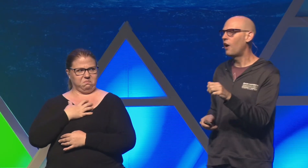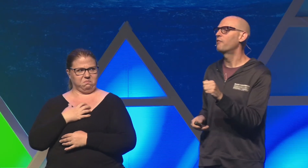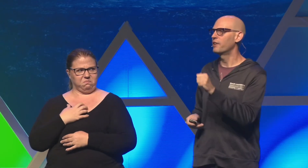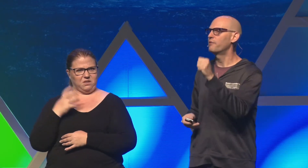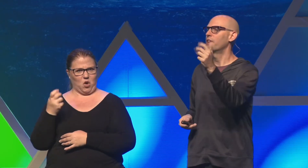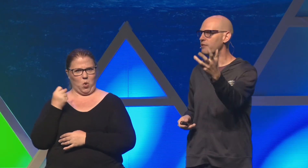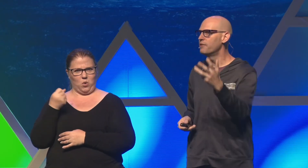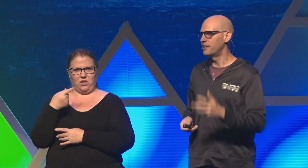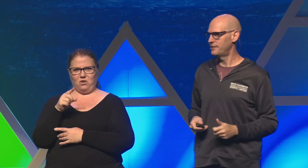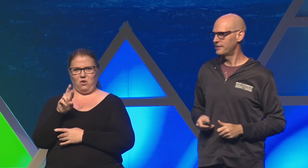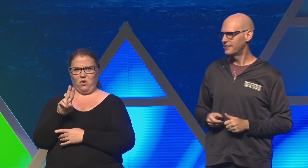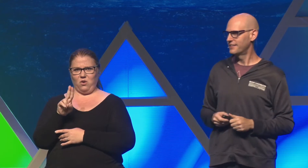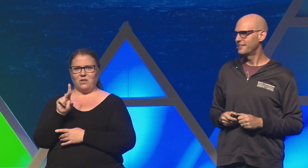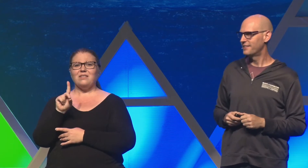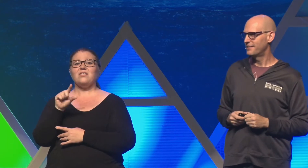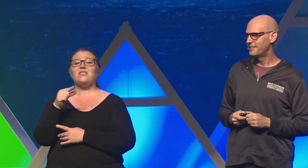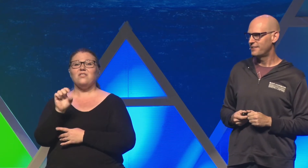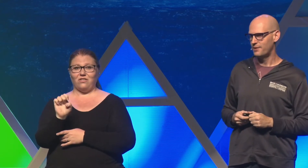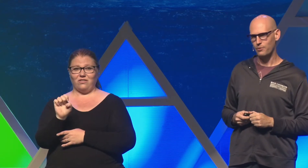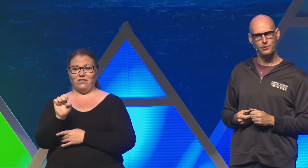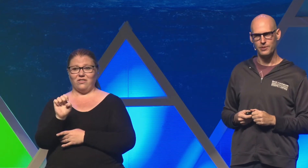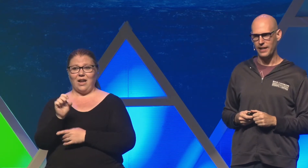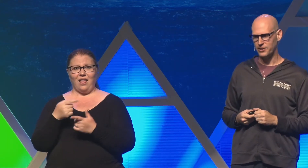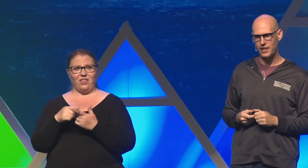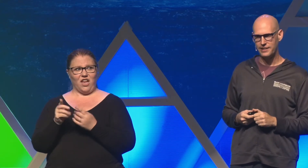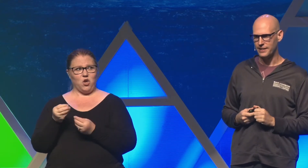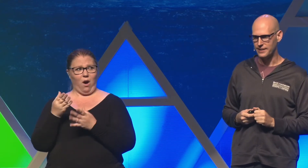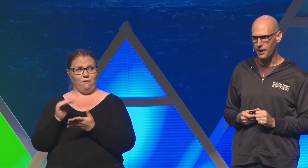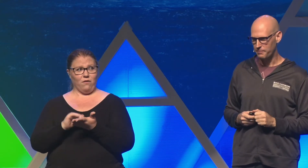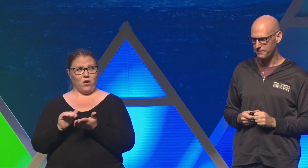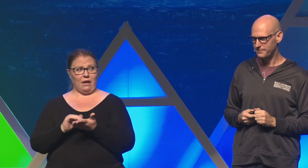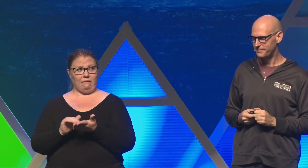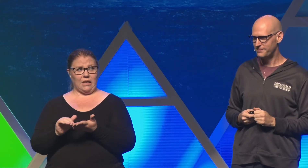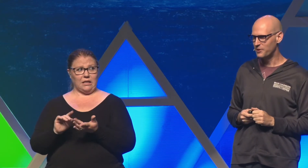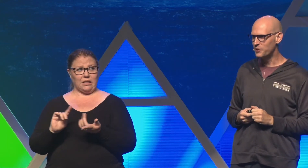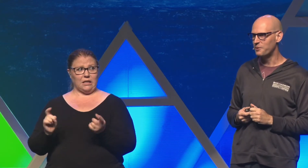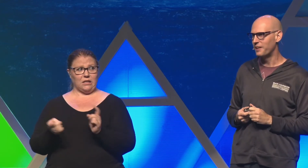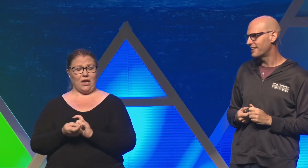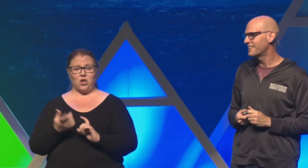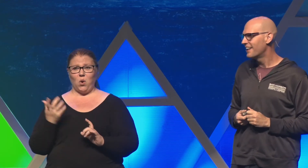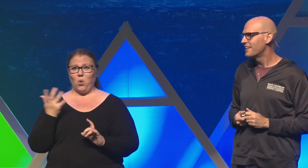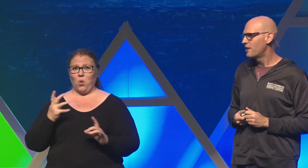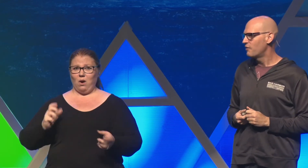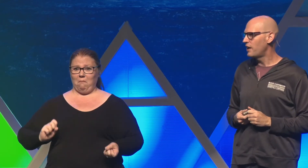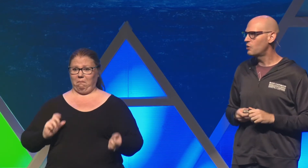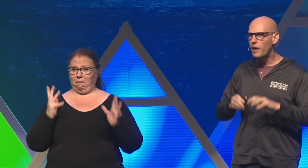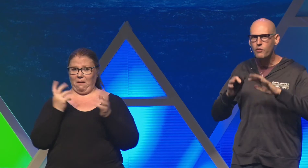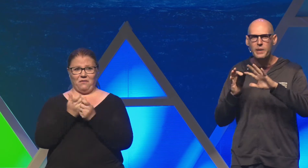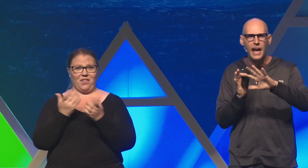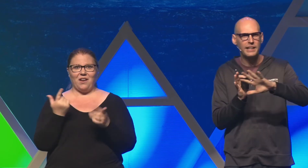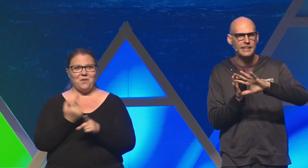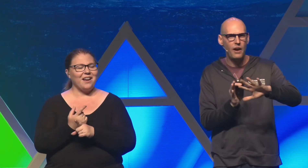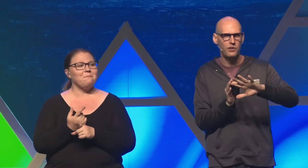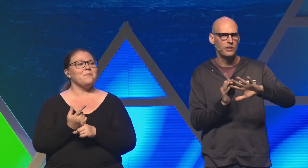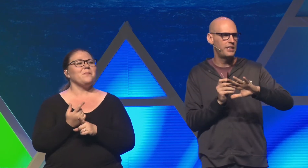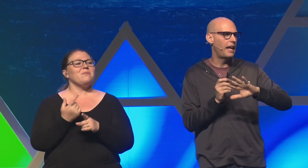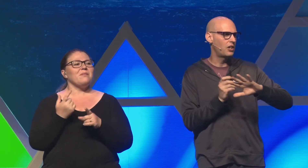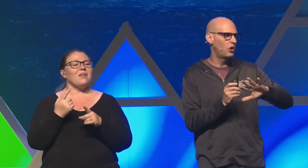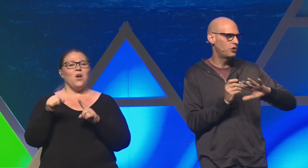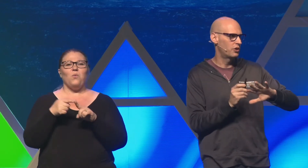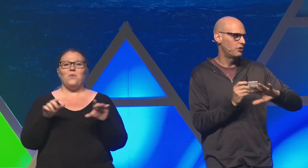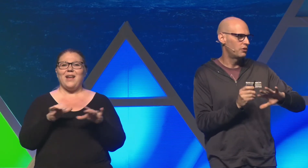start offering forgiveness. Ooh, that'll shake things up real quick, right? So whenever we act counter